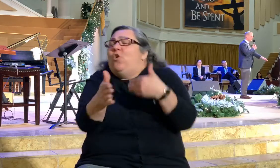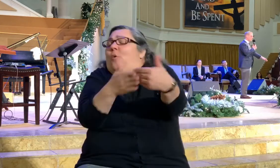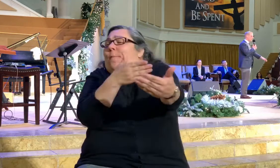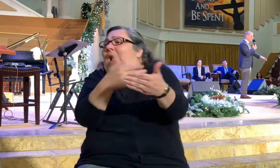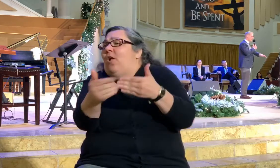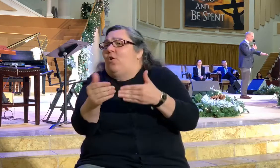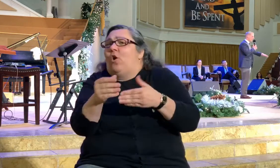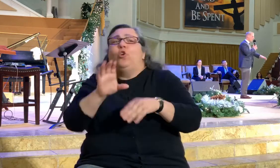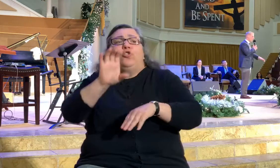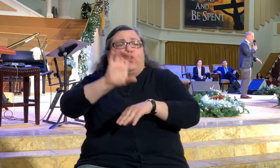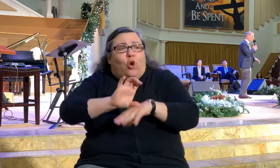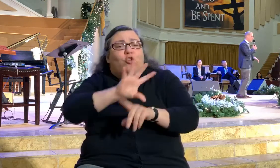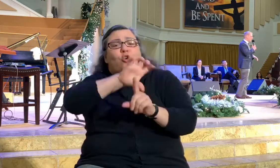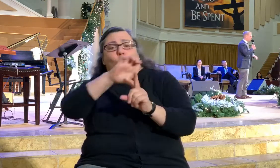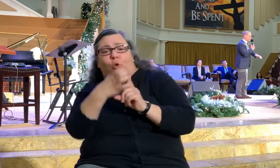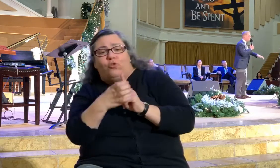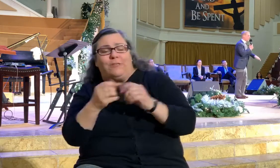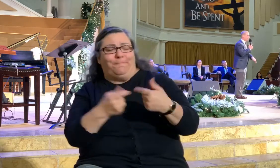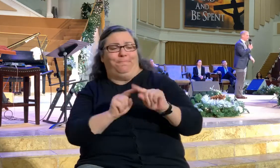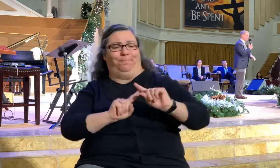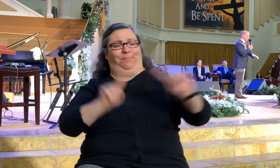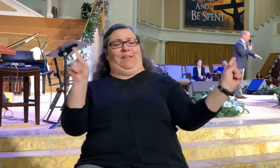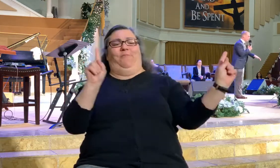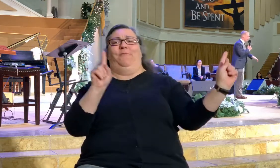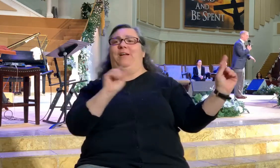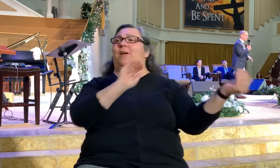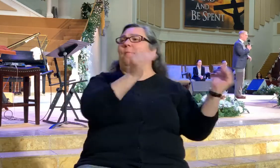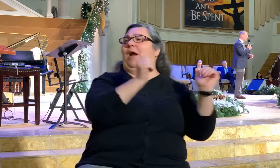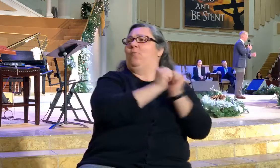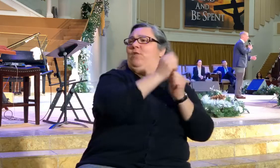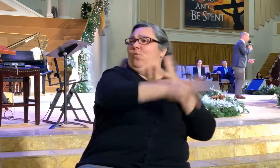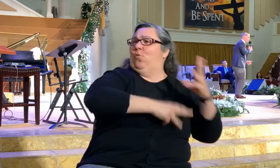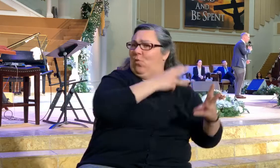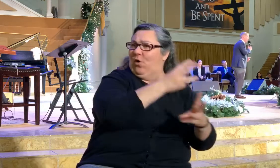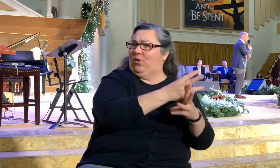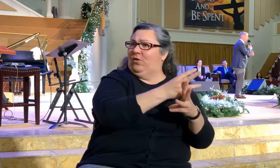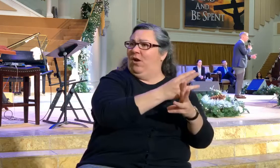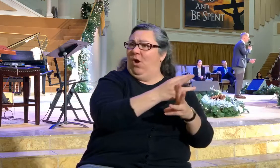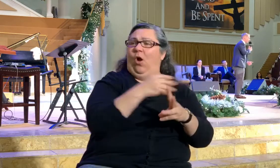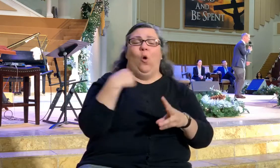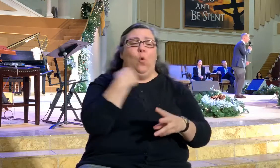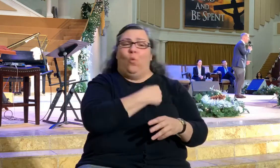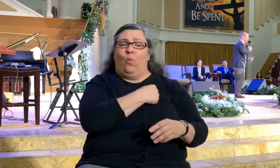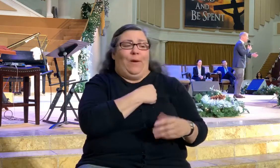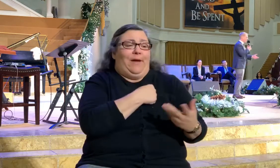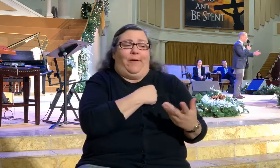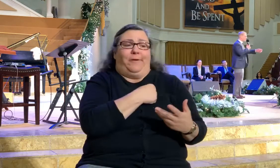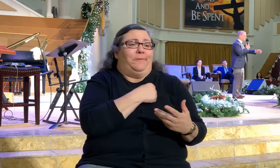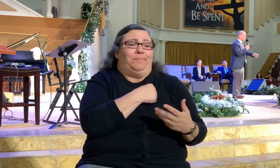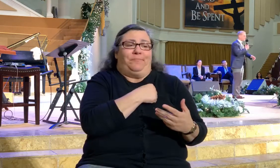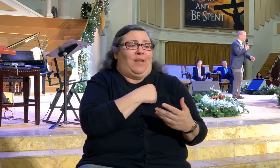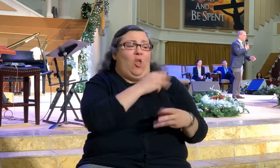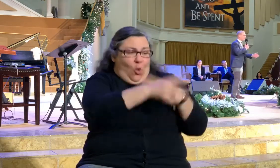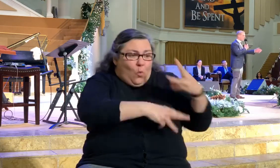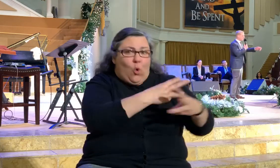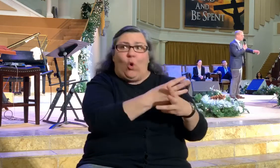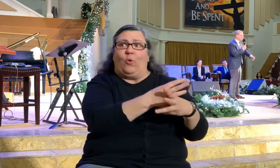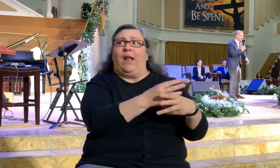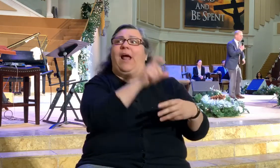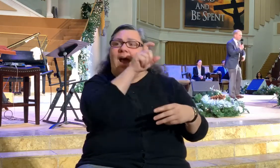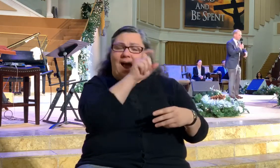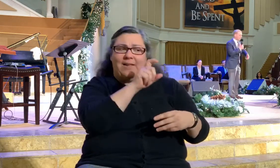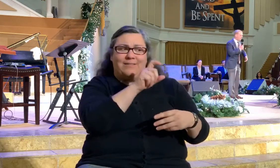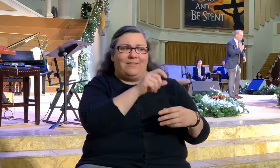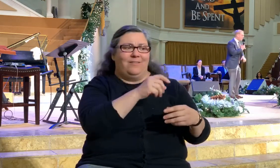the culture of the world, because we're humanity and we're flawed and we're unholy and we're unrighteous, and the church has to be separate, has to